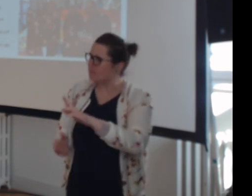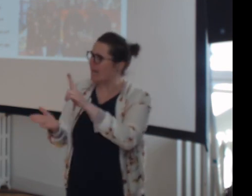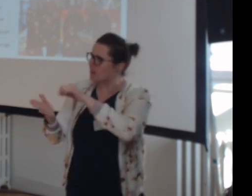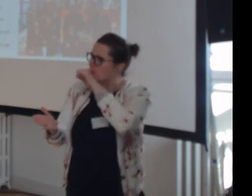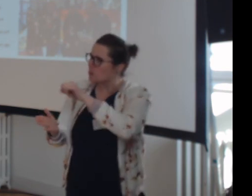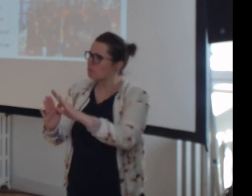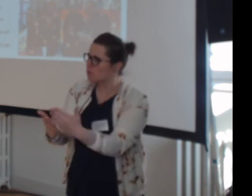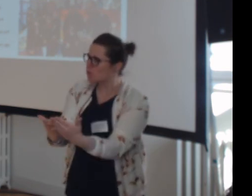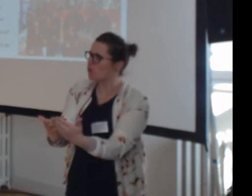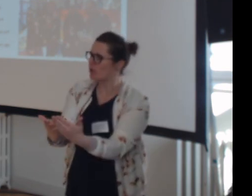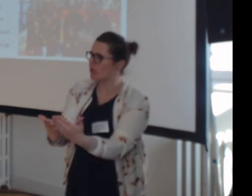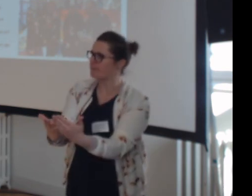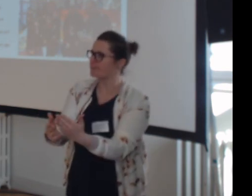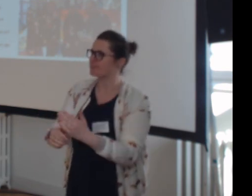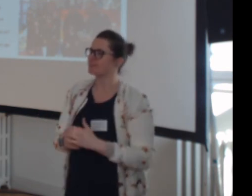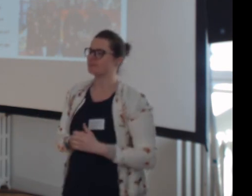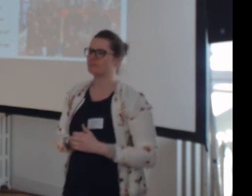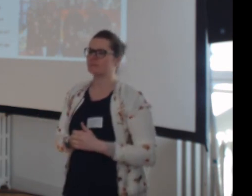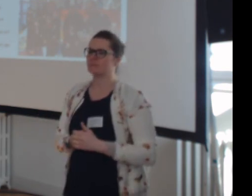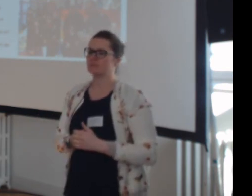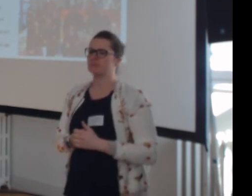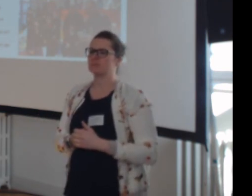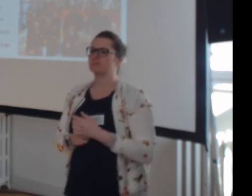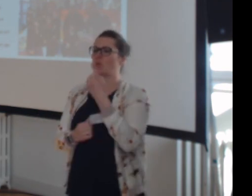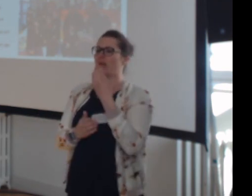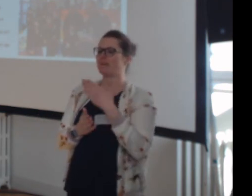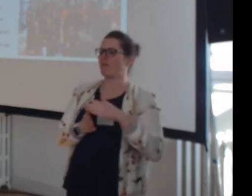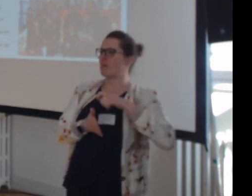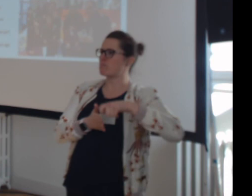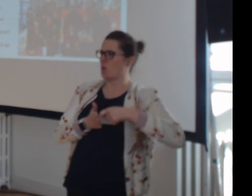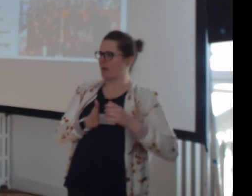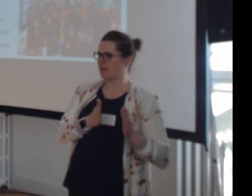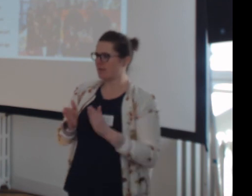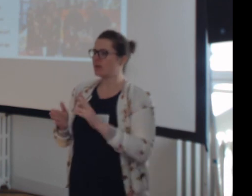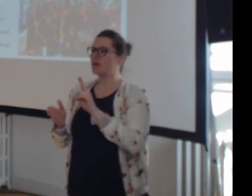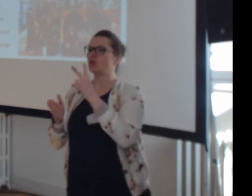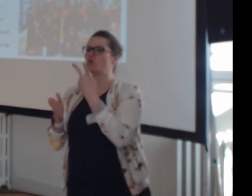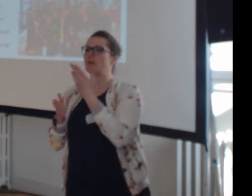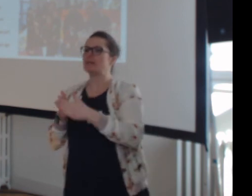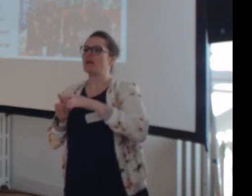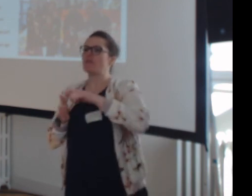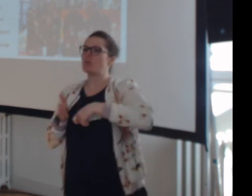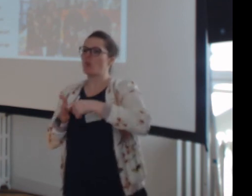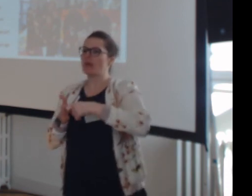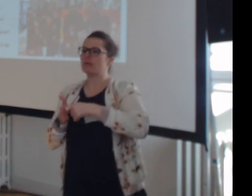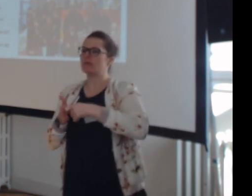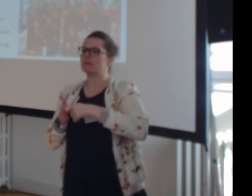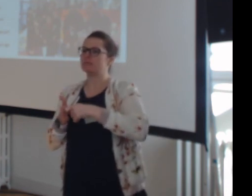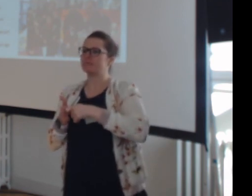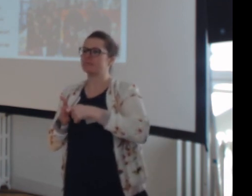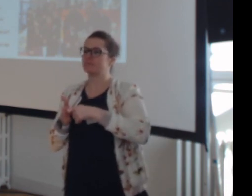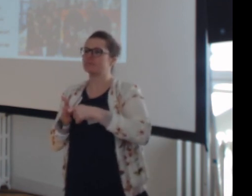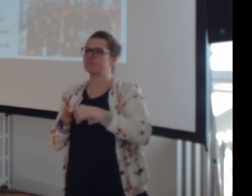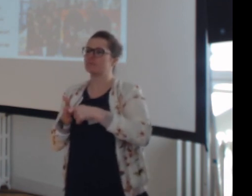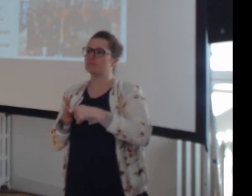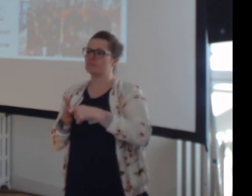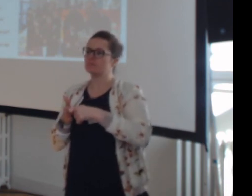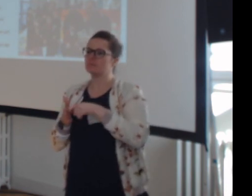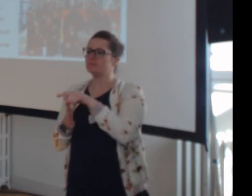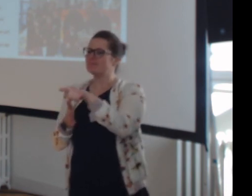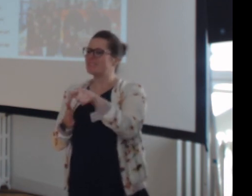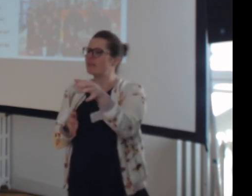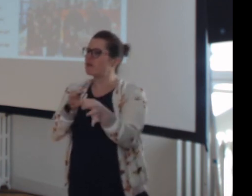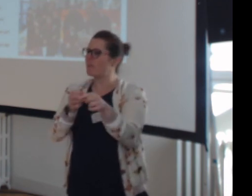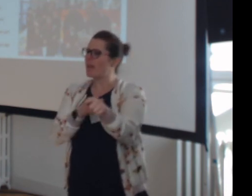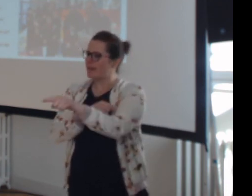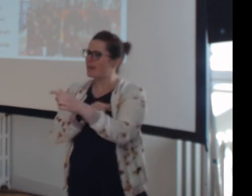books. So this is one part of the project. Second part of the project, of course, is to have these